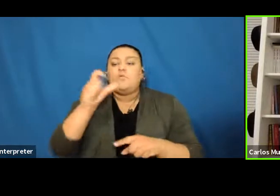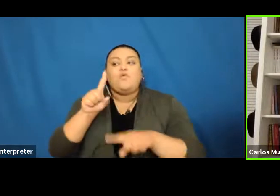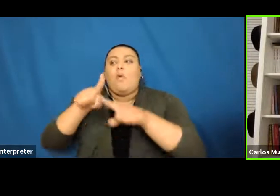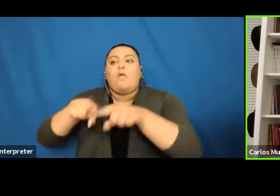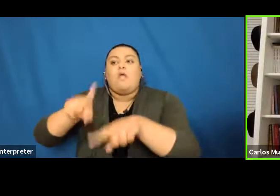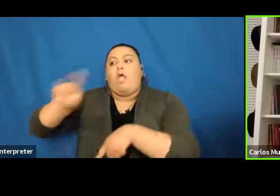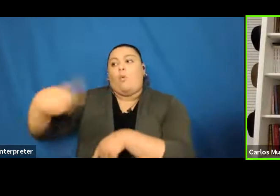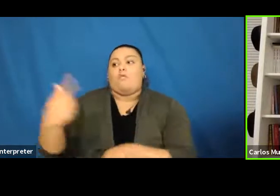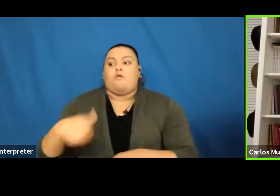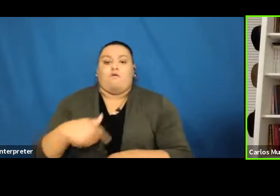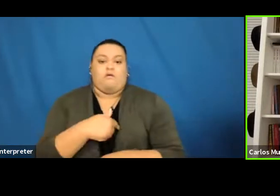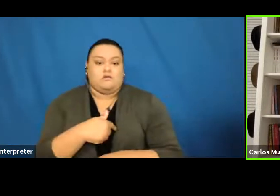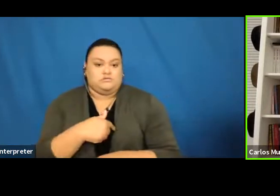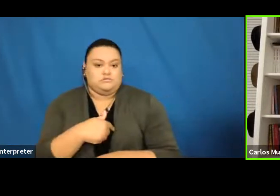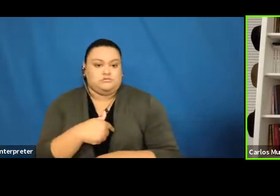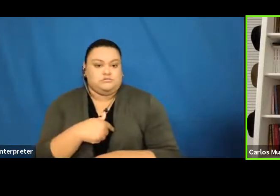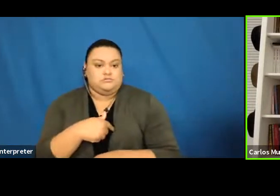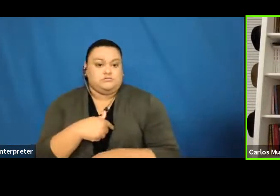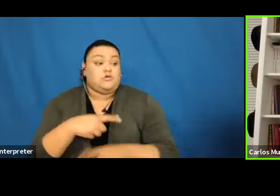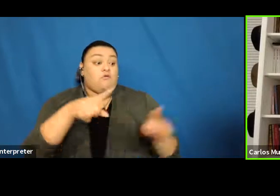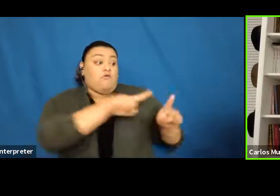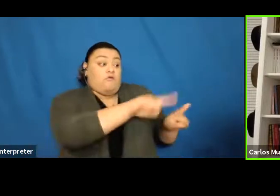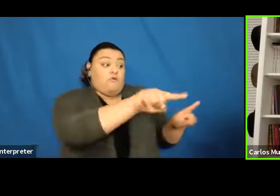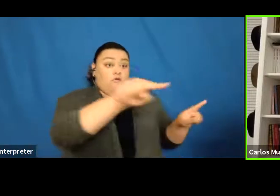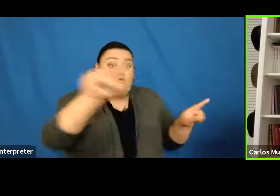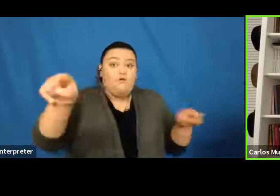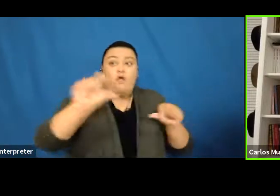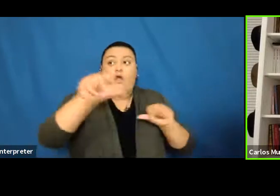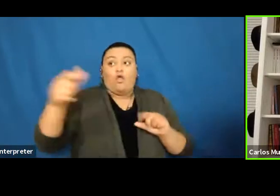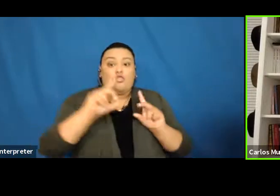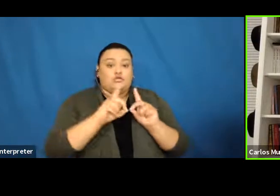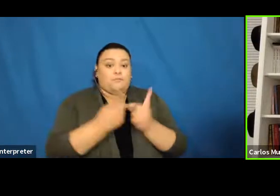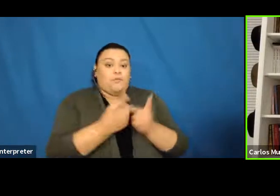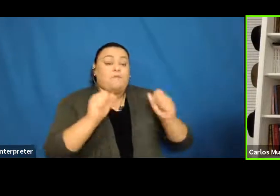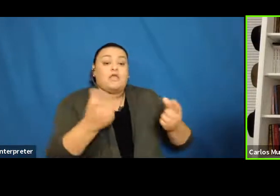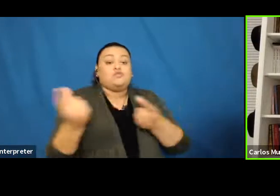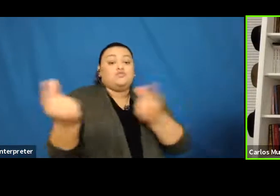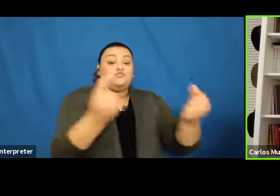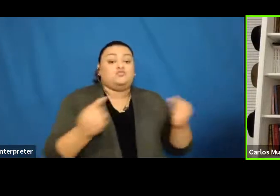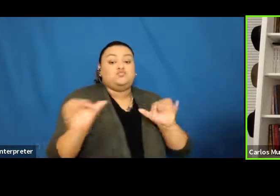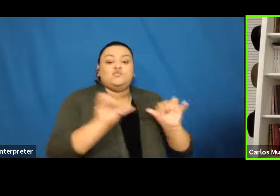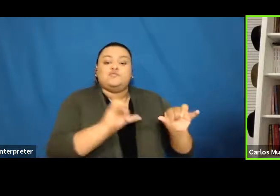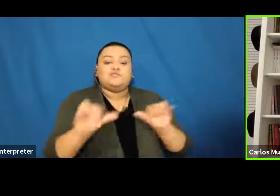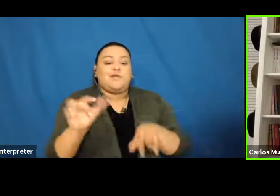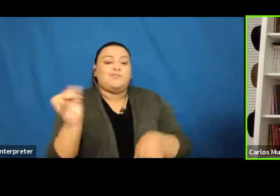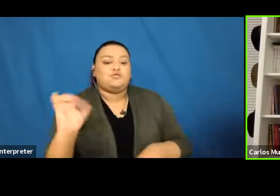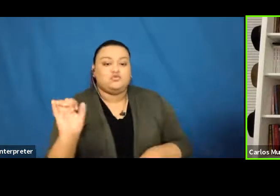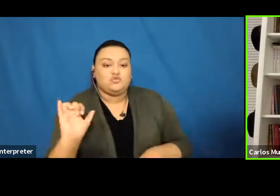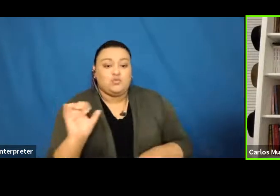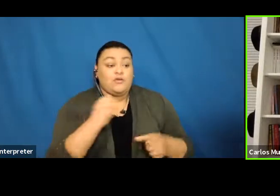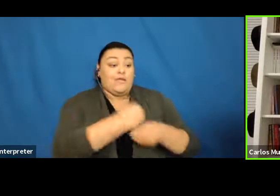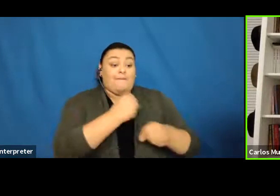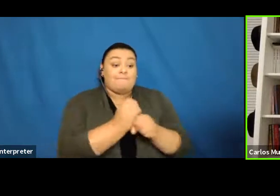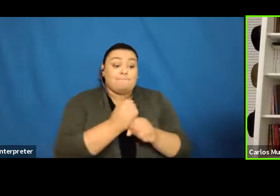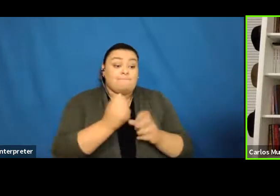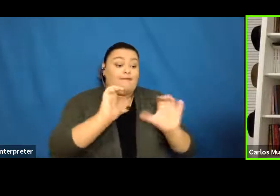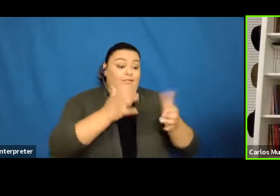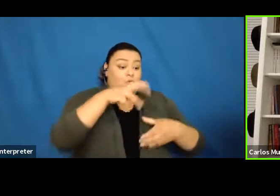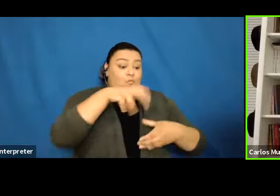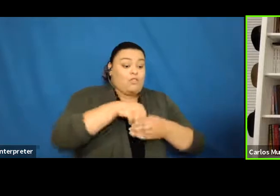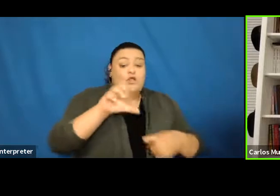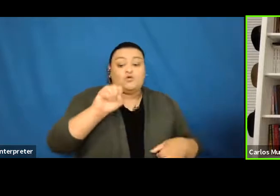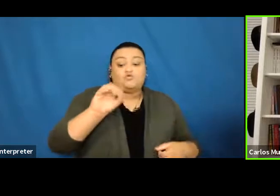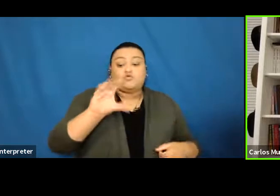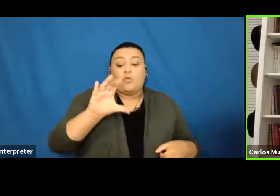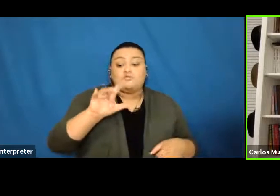only. You all can do some of the same things. You can put together, create courses in sociology, for example,